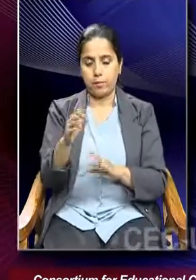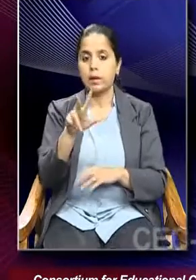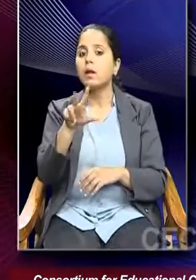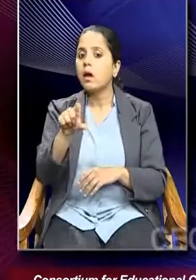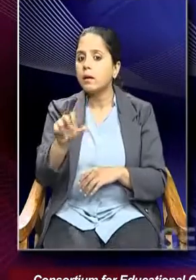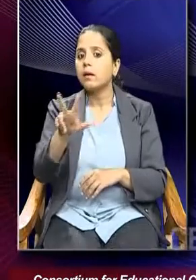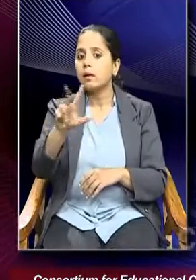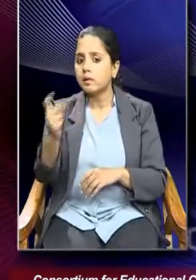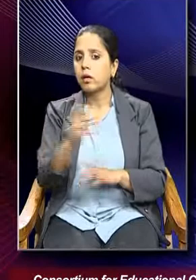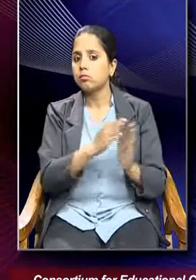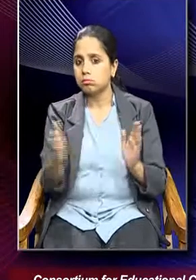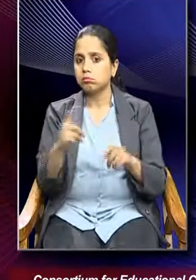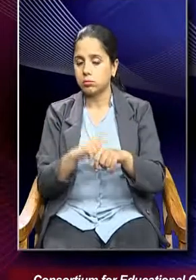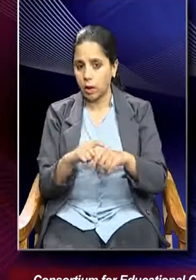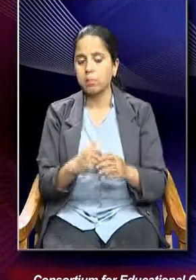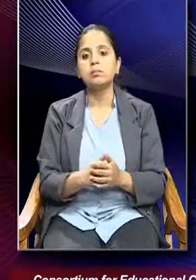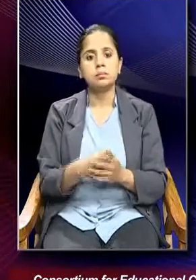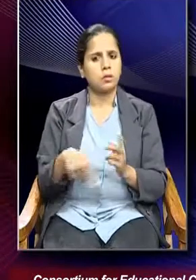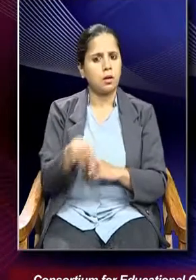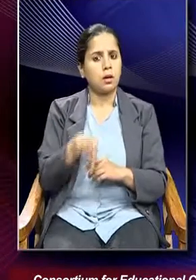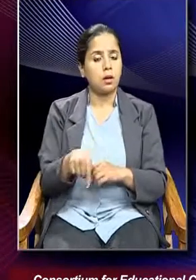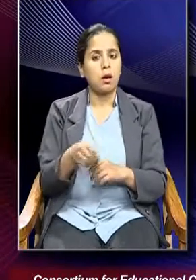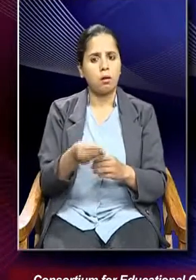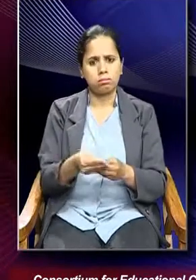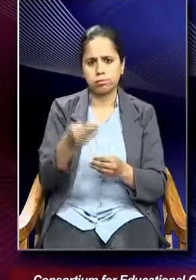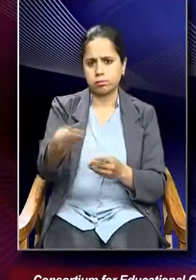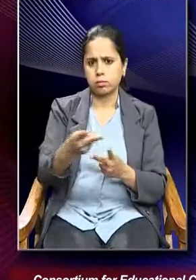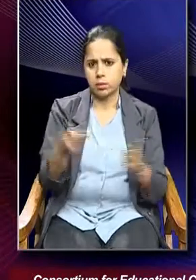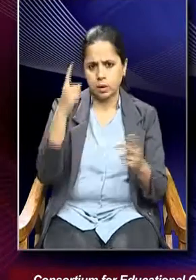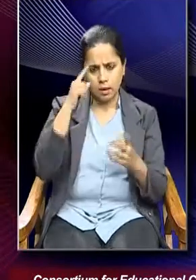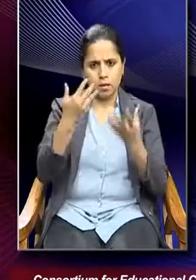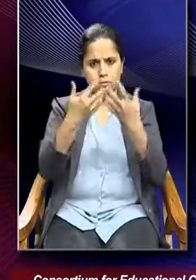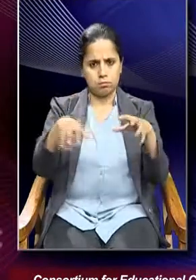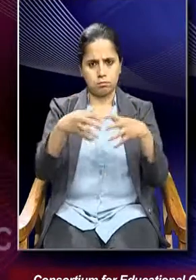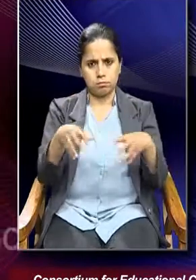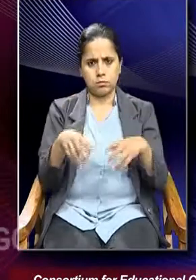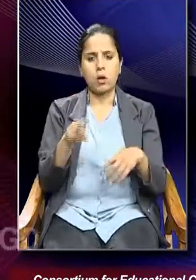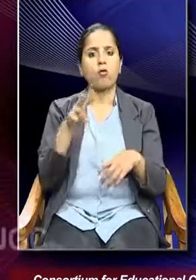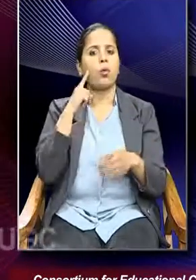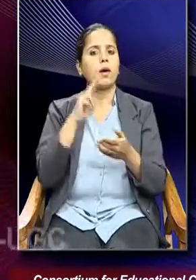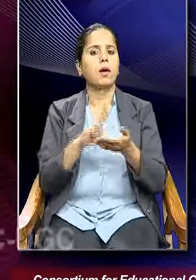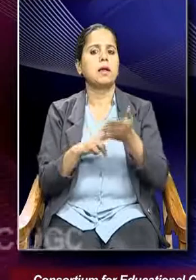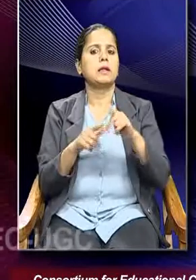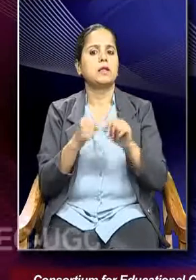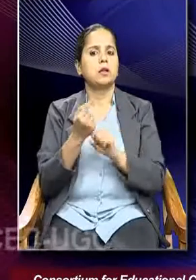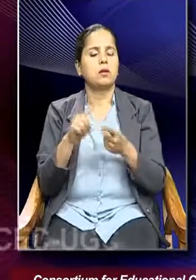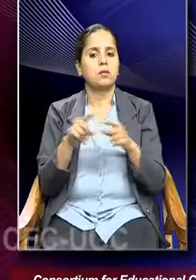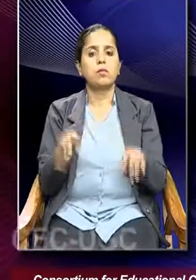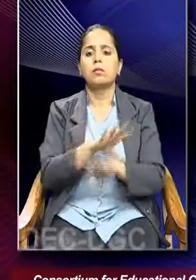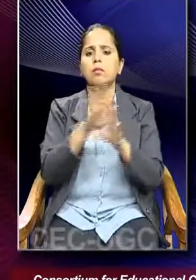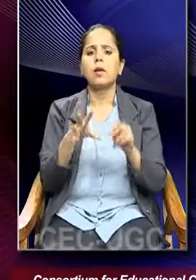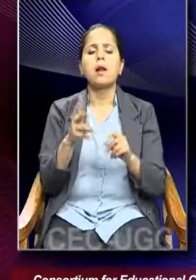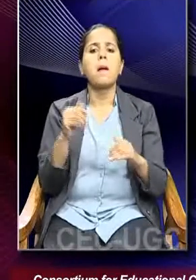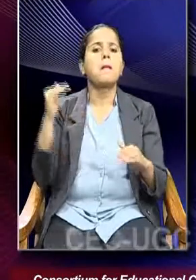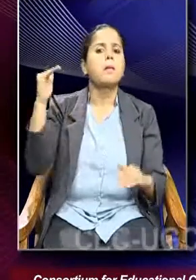87, with allocation of demarcated by the vintage and the total number